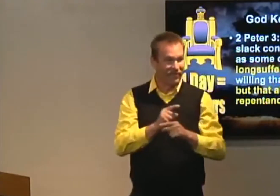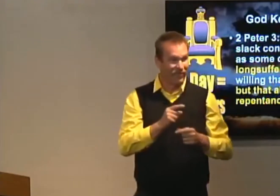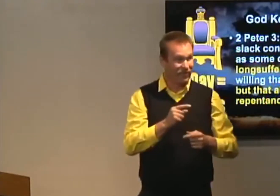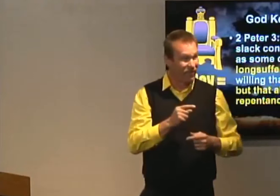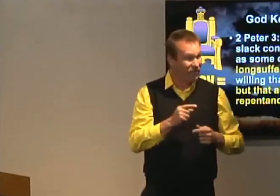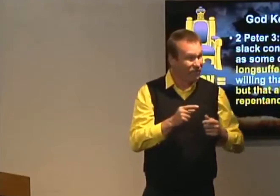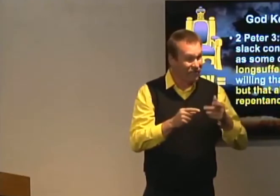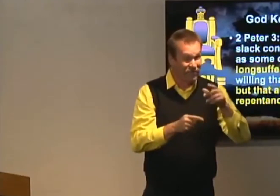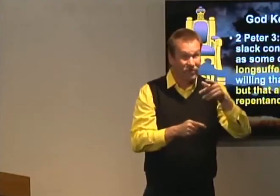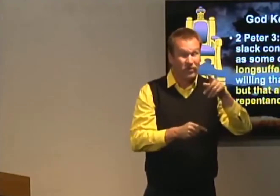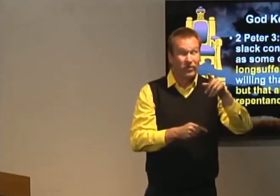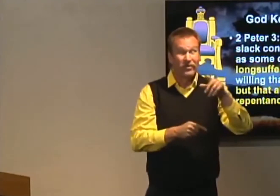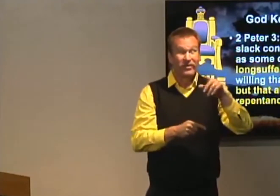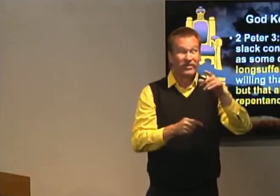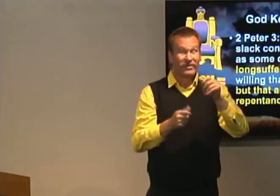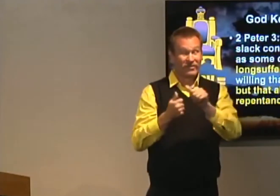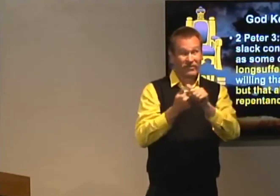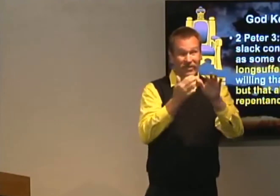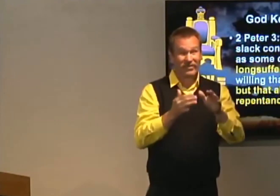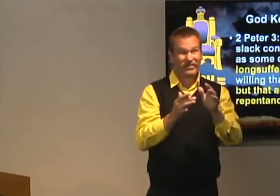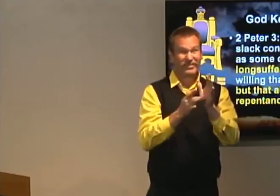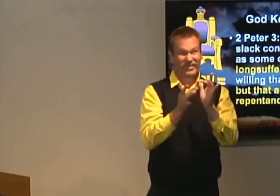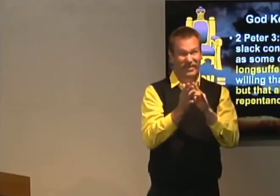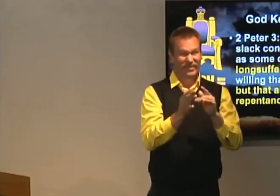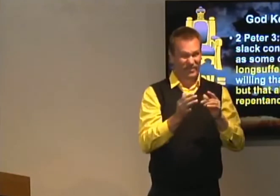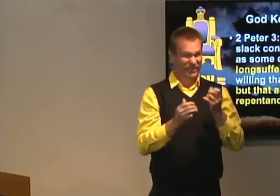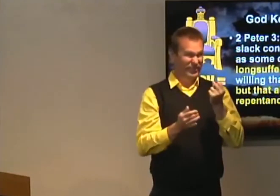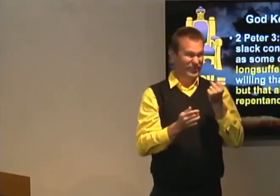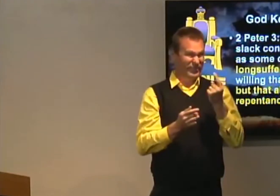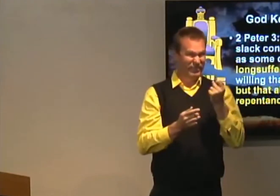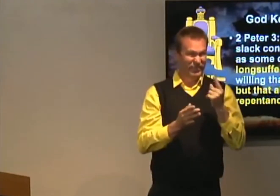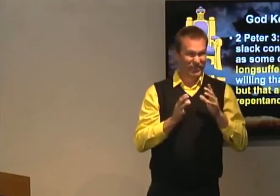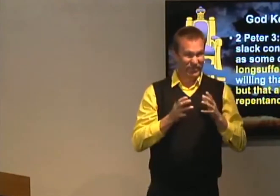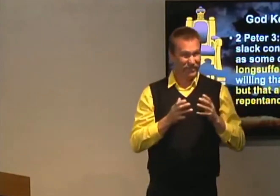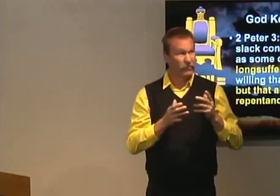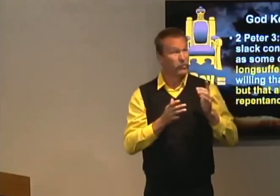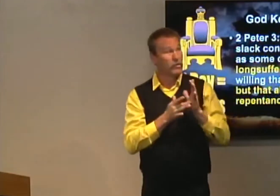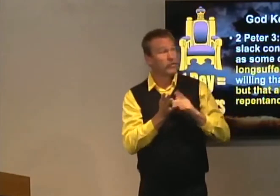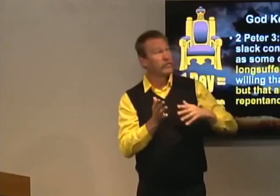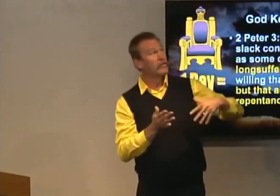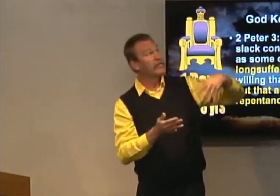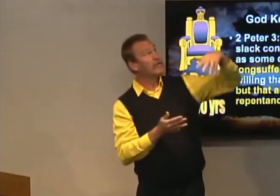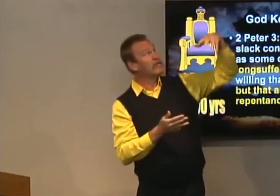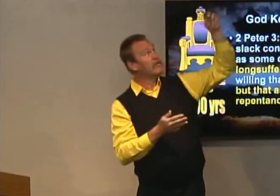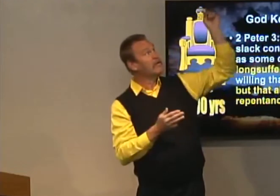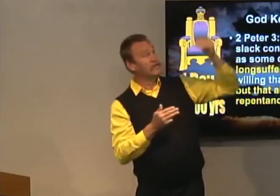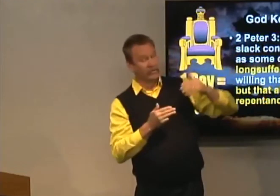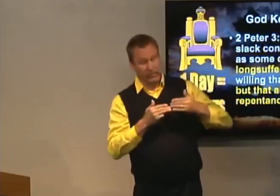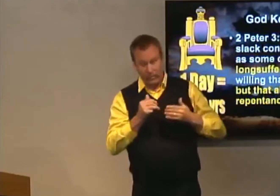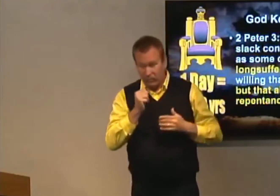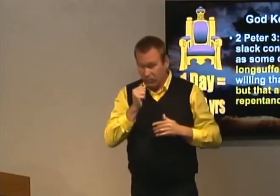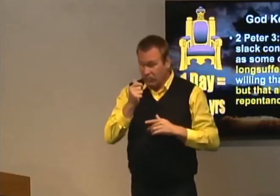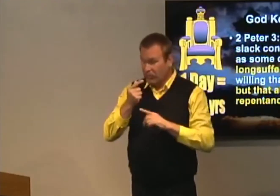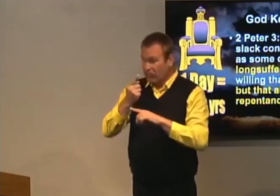return is longer and longer. And the disciples, they saw Jesus ascend into